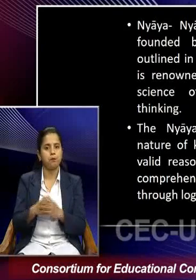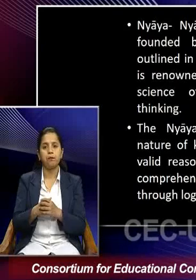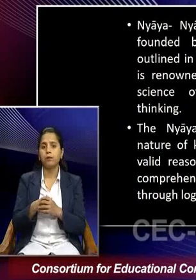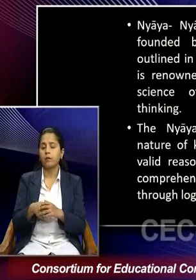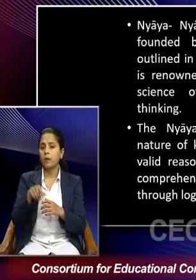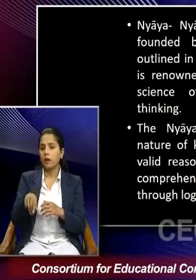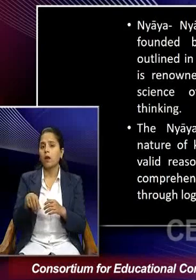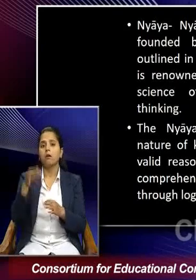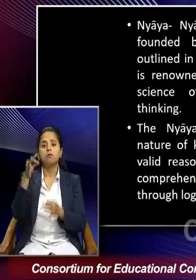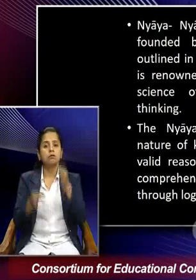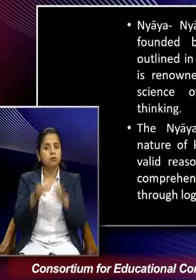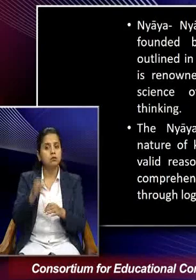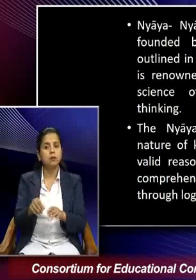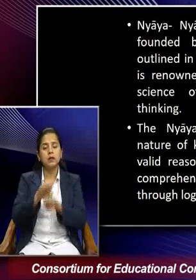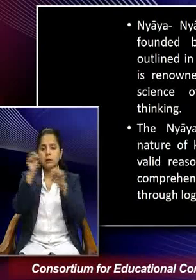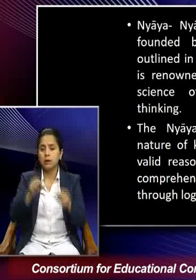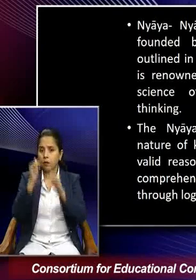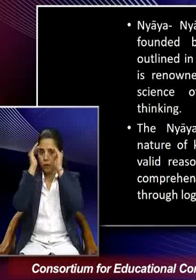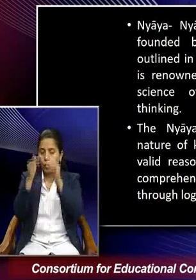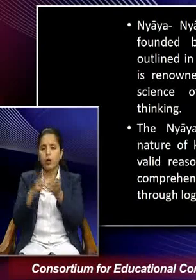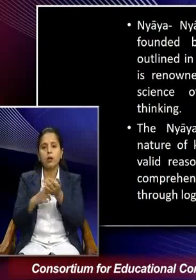Nyaya system focuses on the nature of